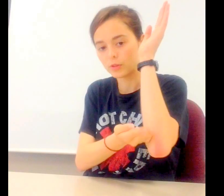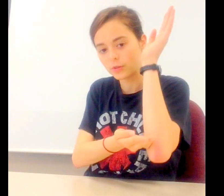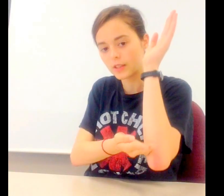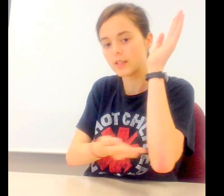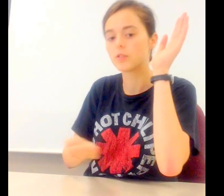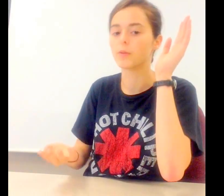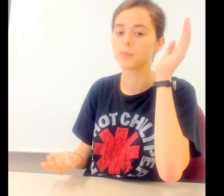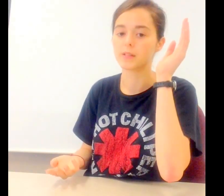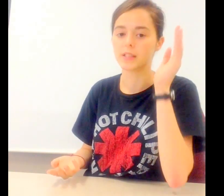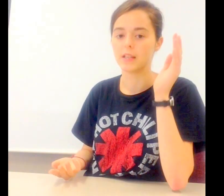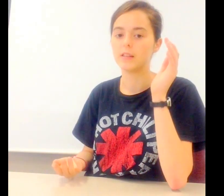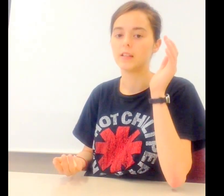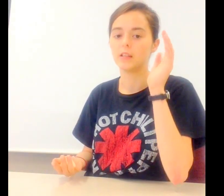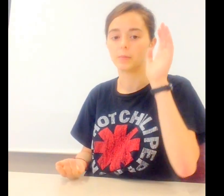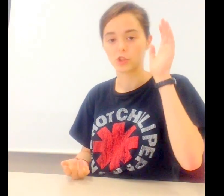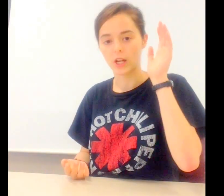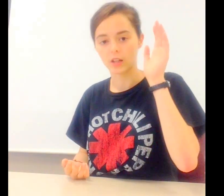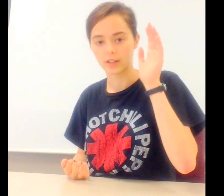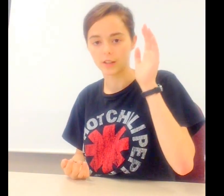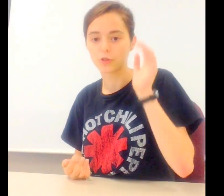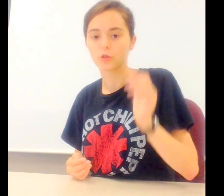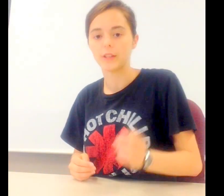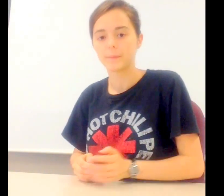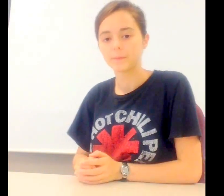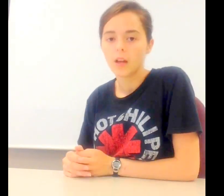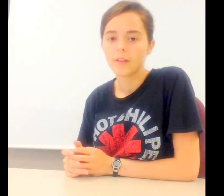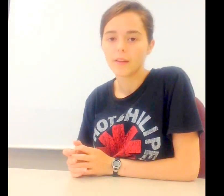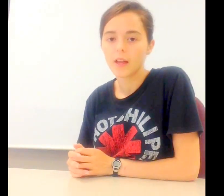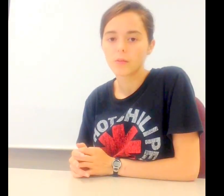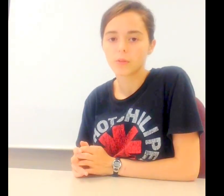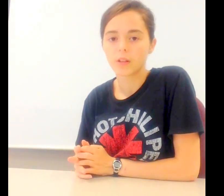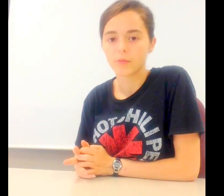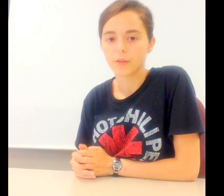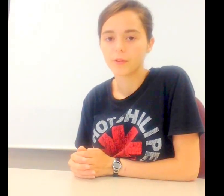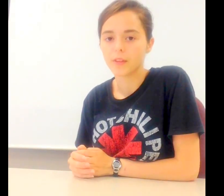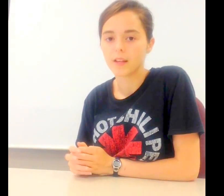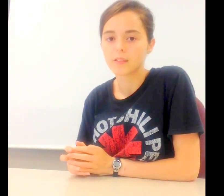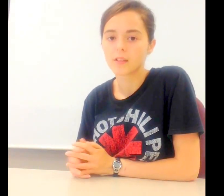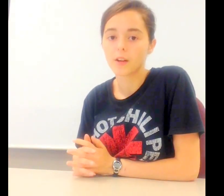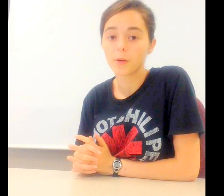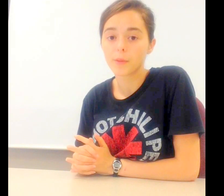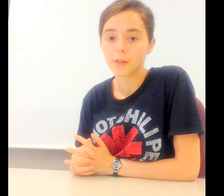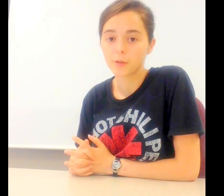do this to represent the lumberjack cutting the tree. Now that I've went over a few things, I hope that you'll be